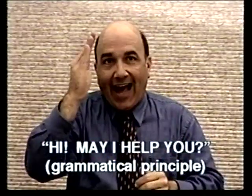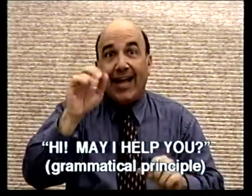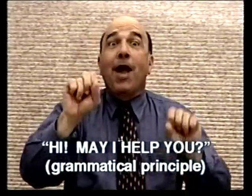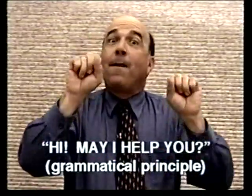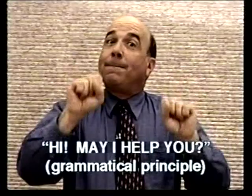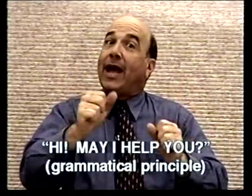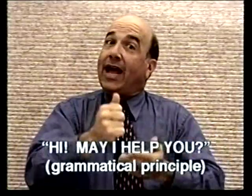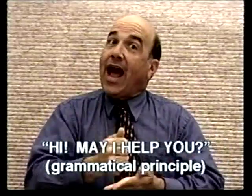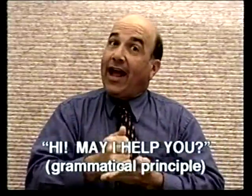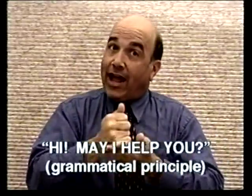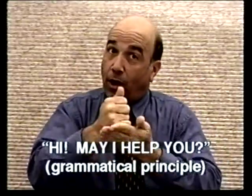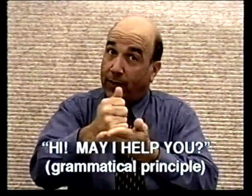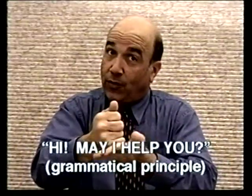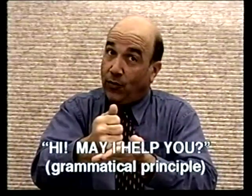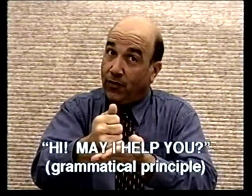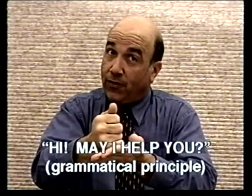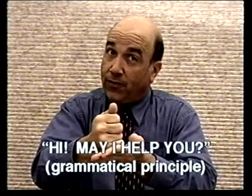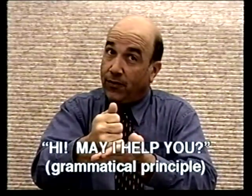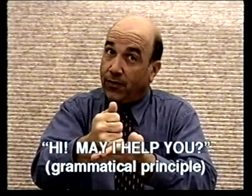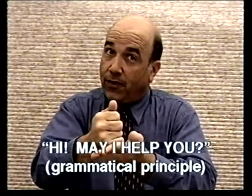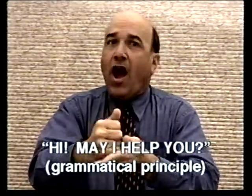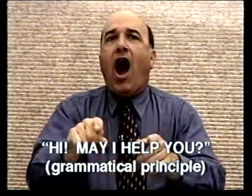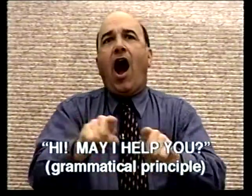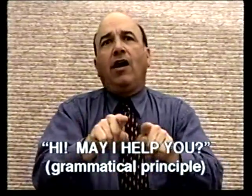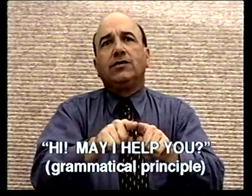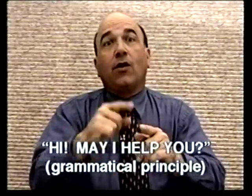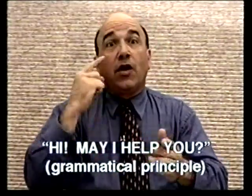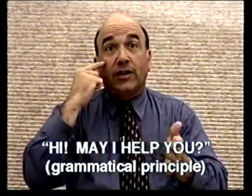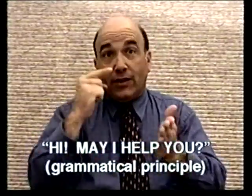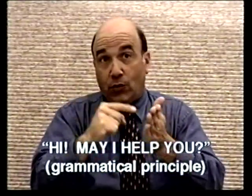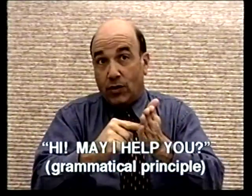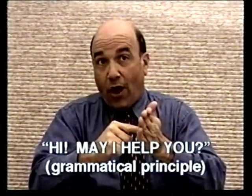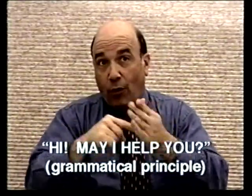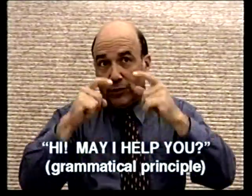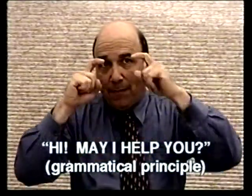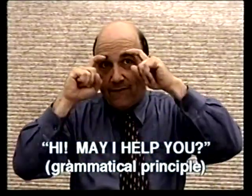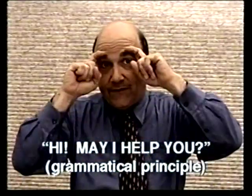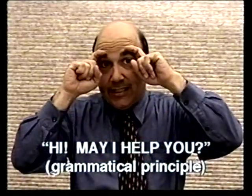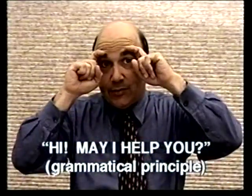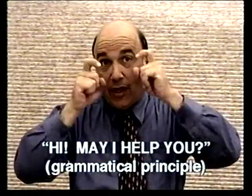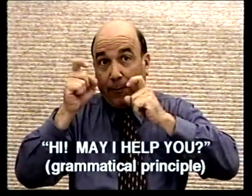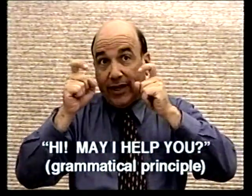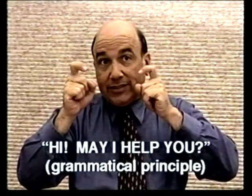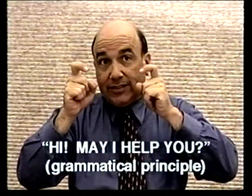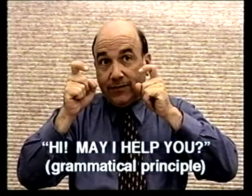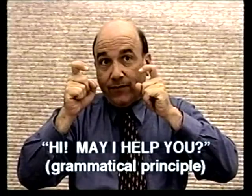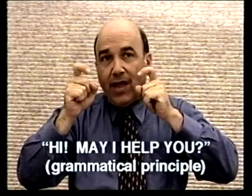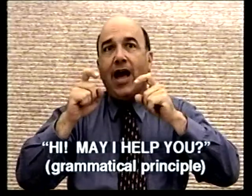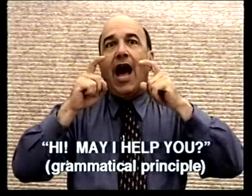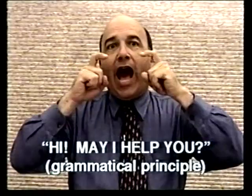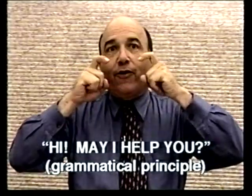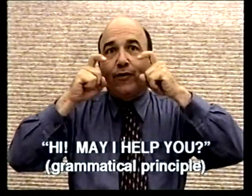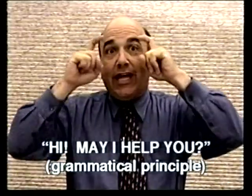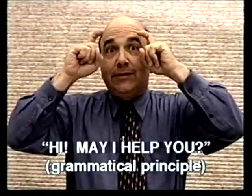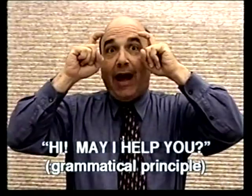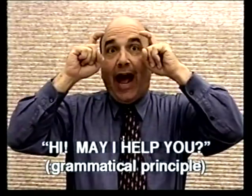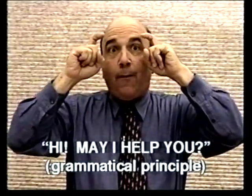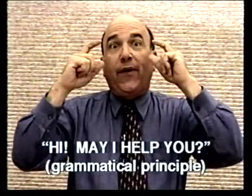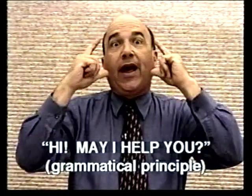hi, may I help you? Also, did you notice my facial expression? I raise my